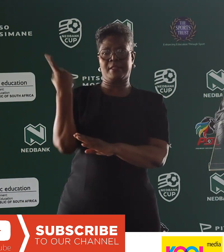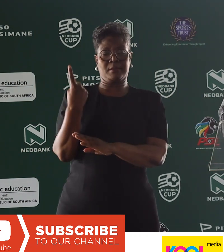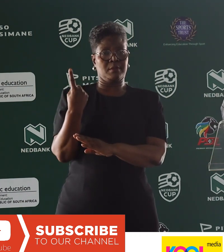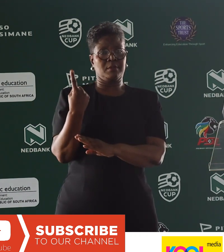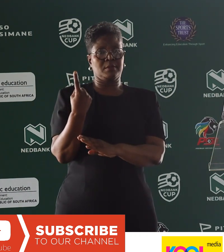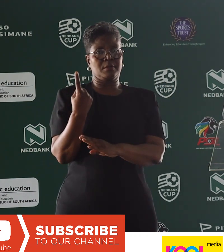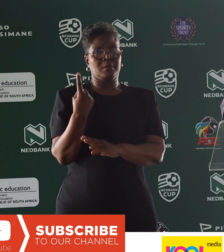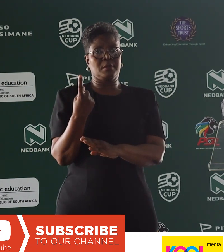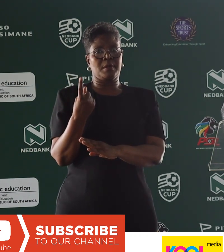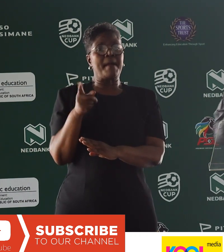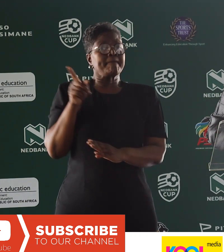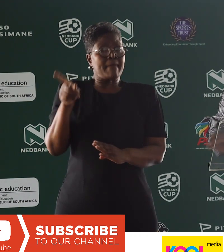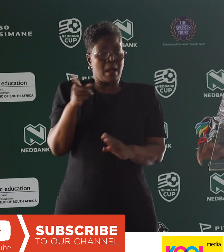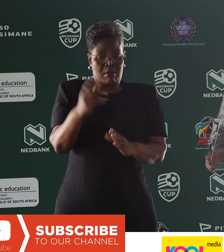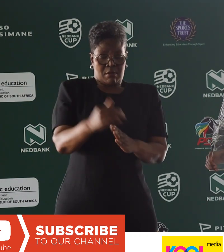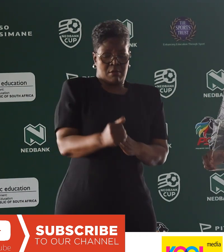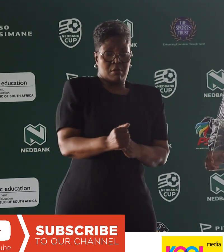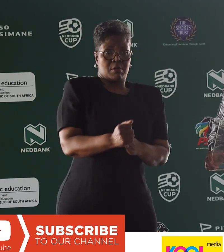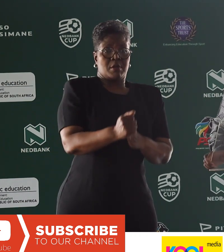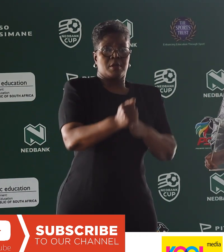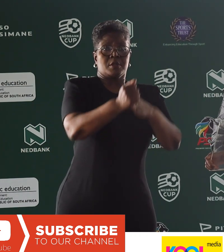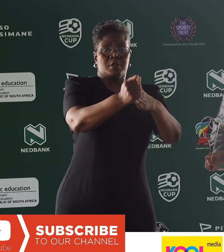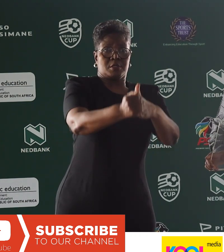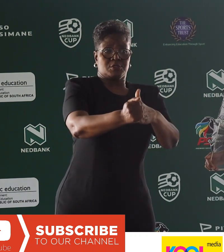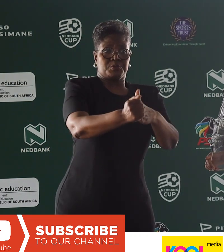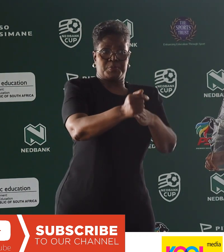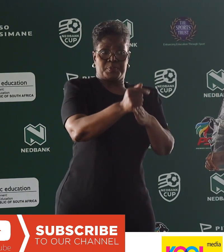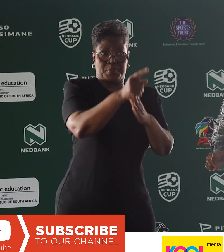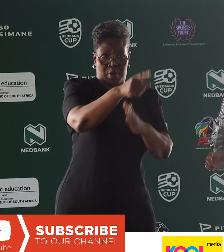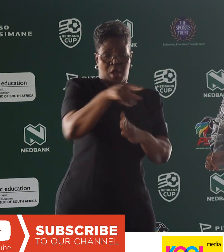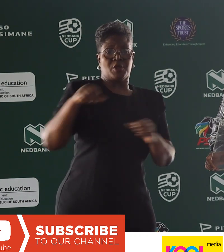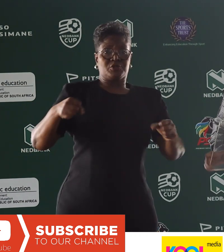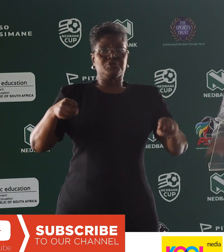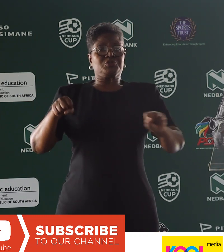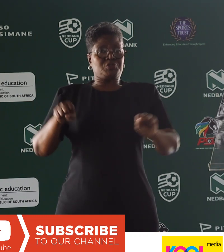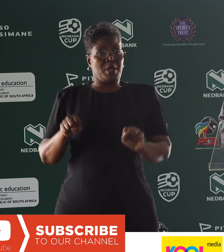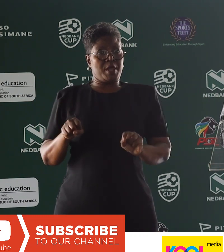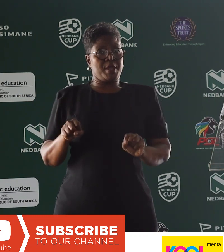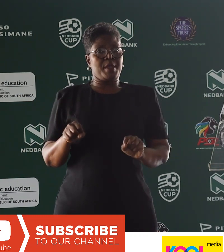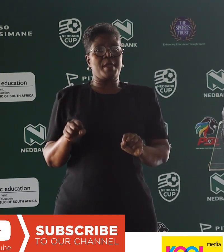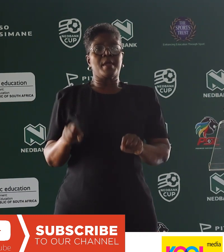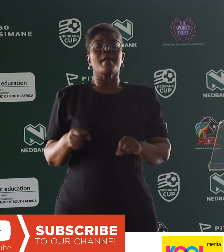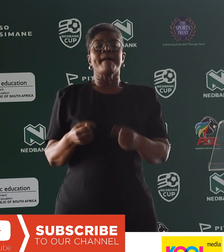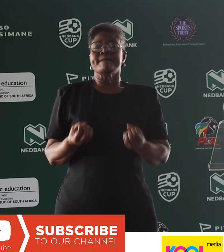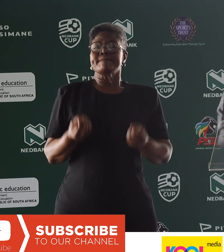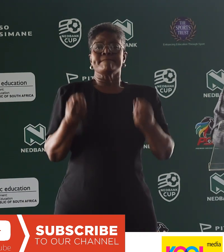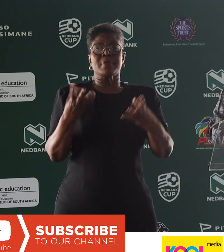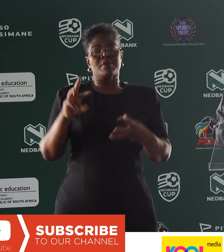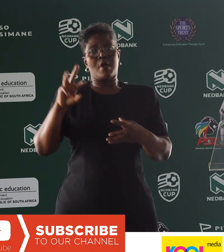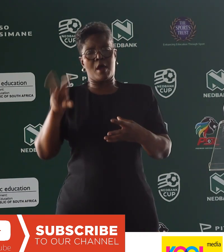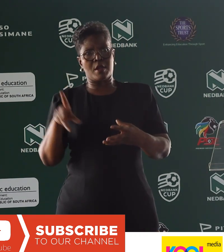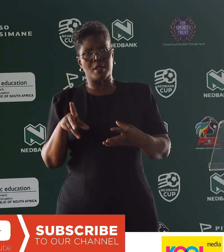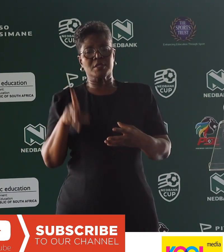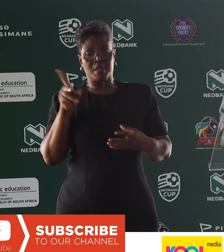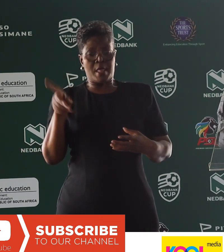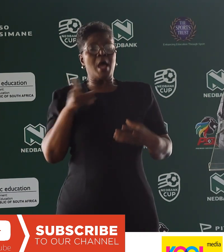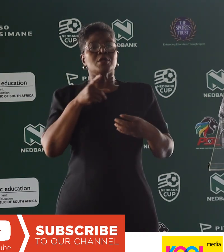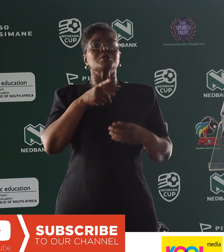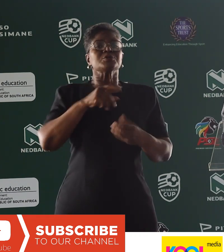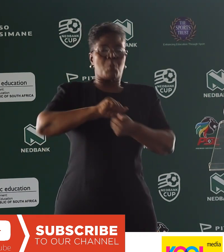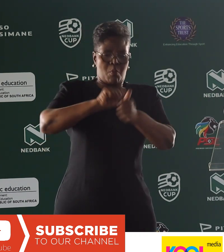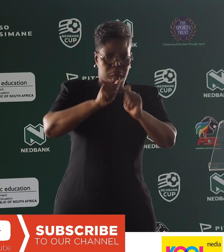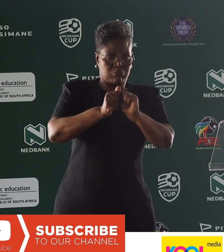It was through the leadership of the chairman and many others before him that we were able to use sport to